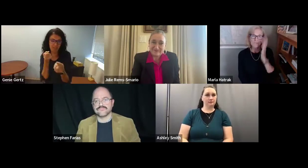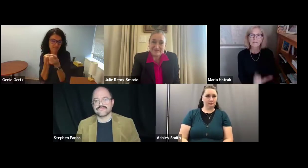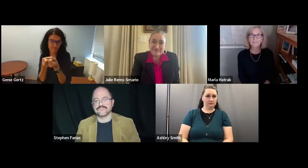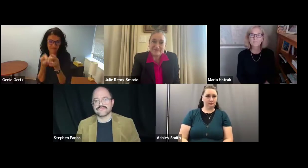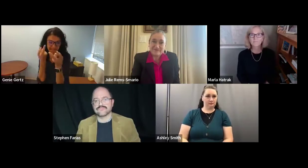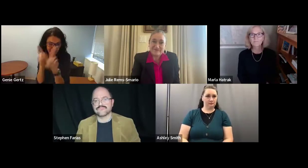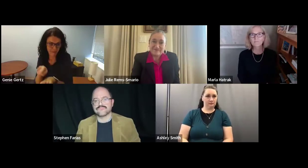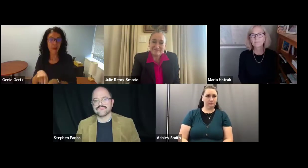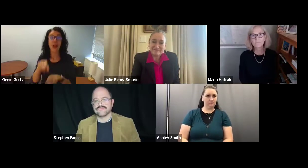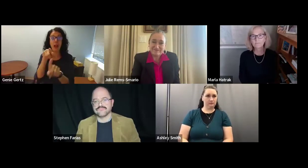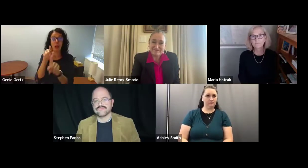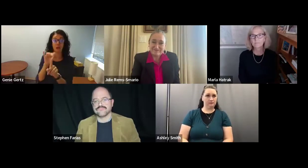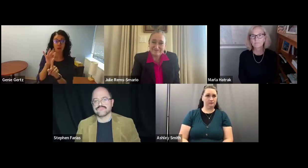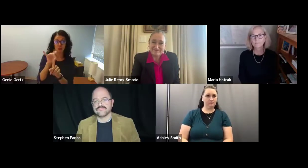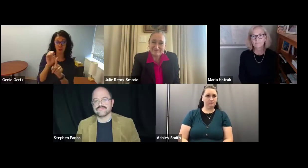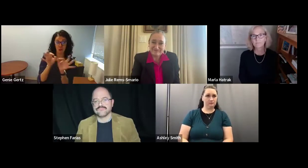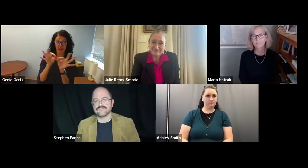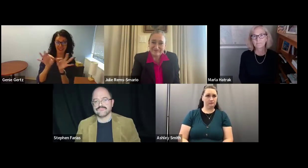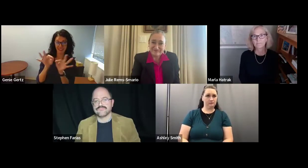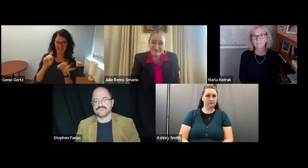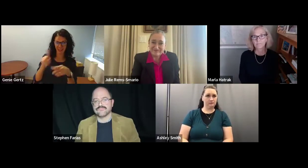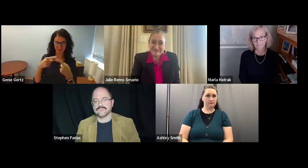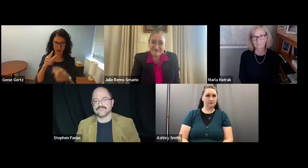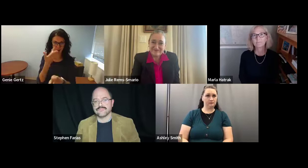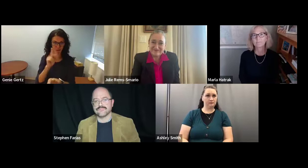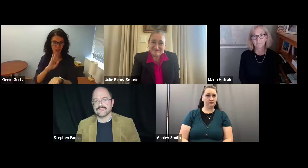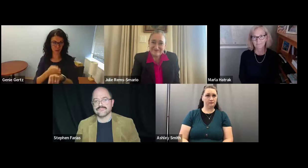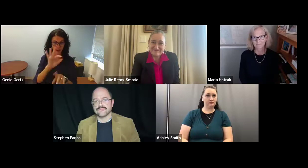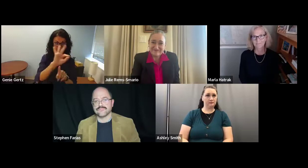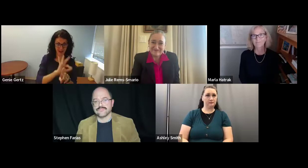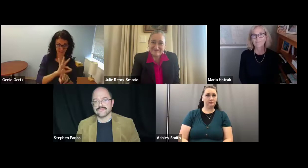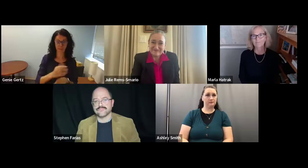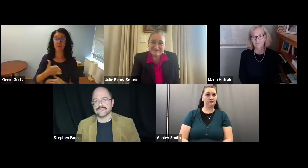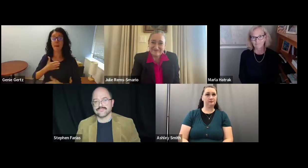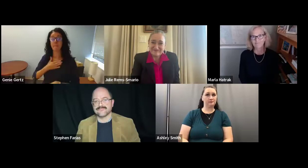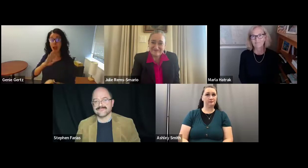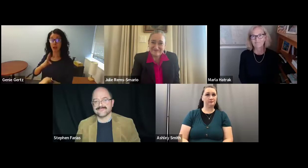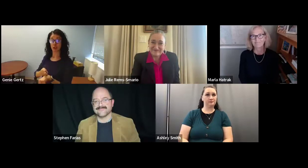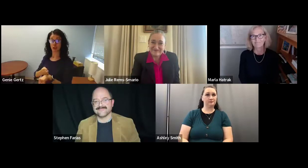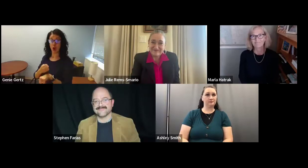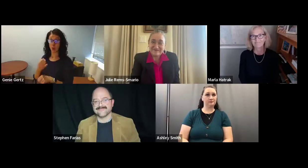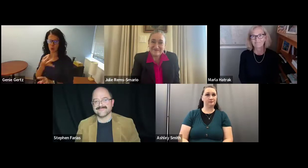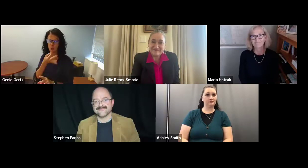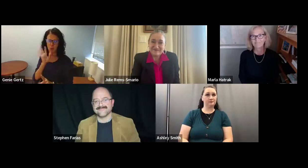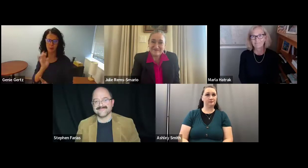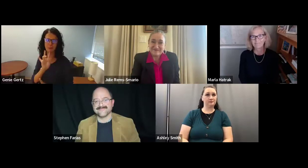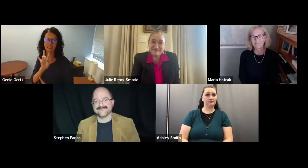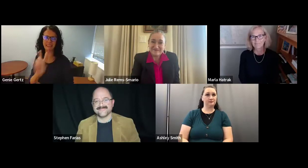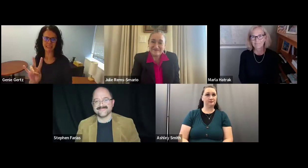to add, I'm totally in support. And what we were talking about the first 9 months,